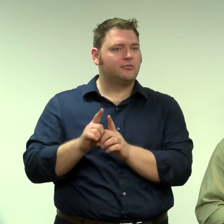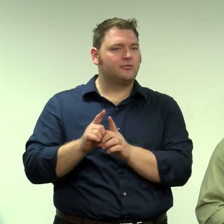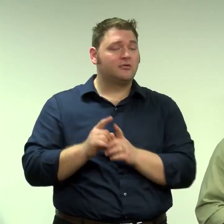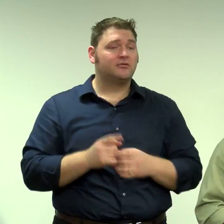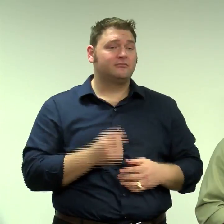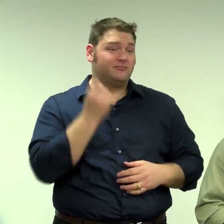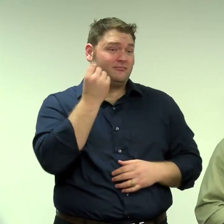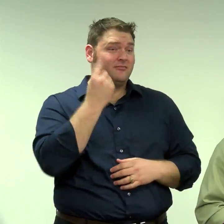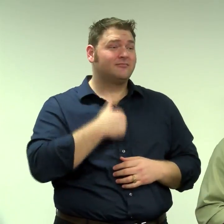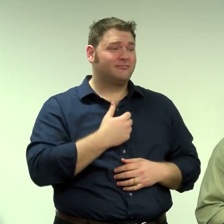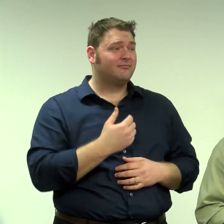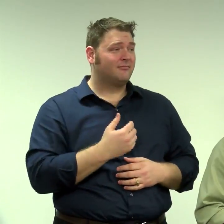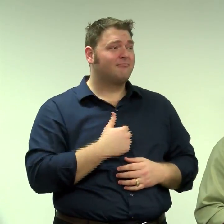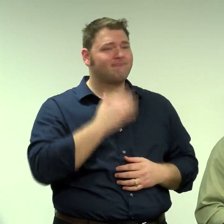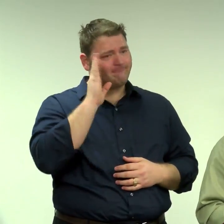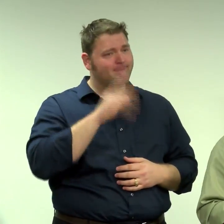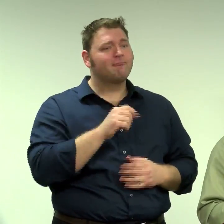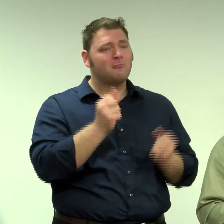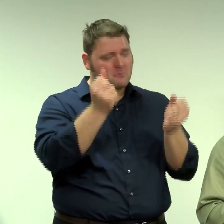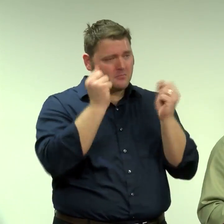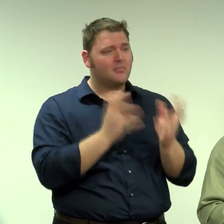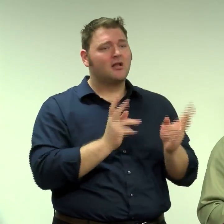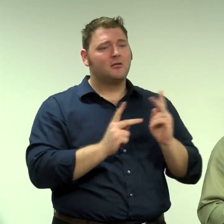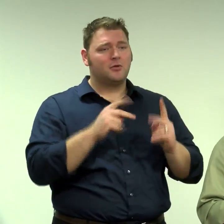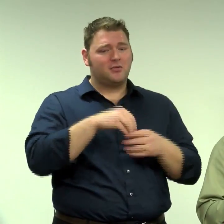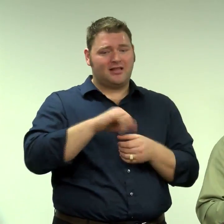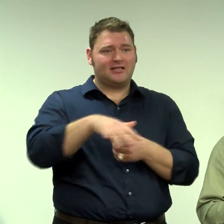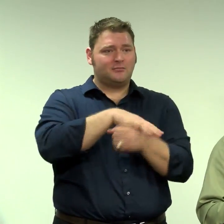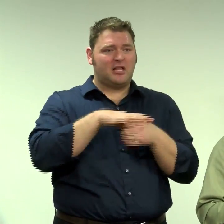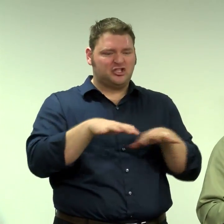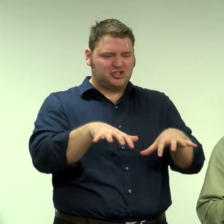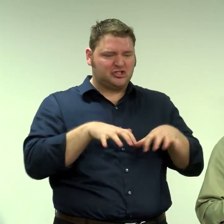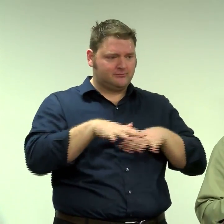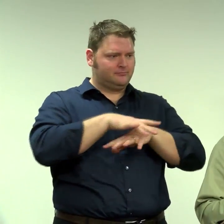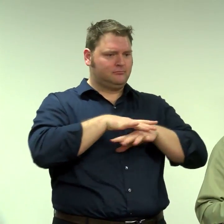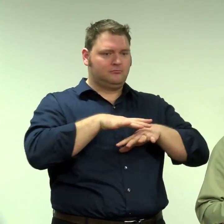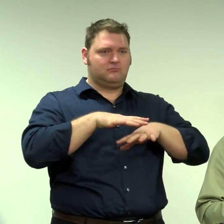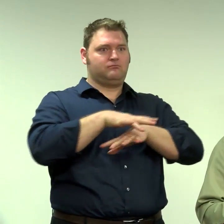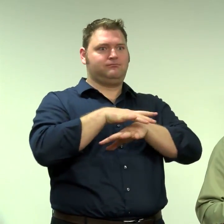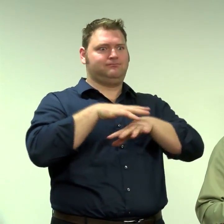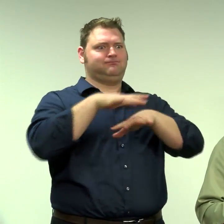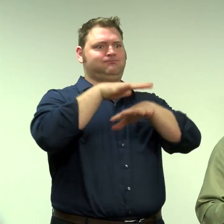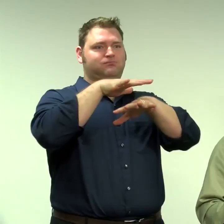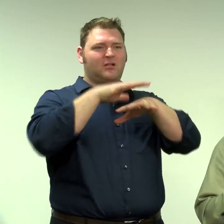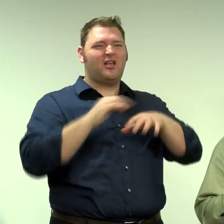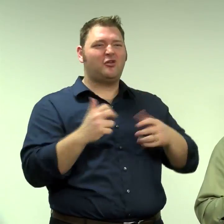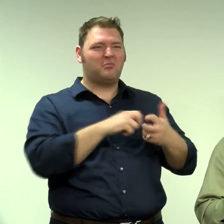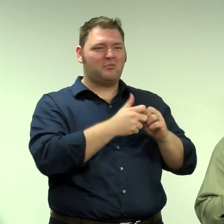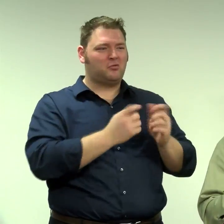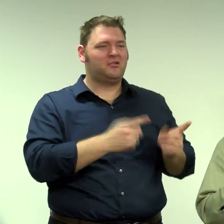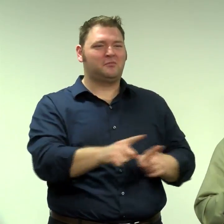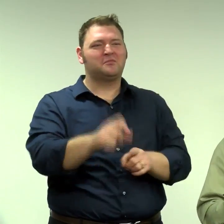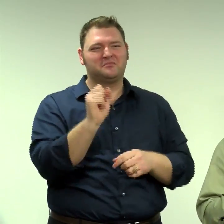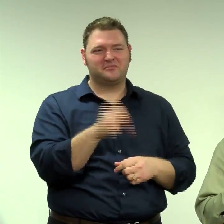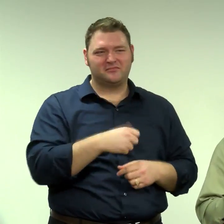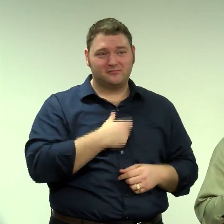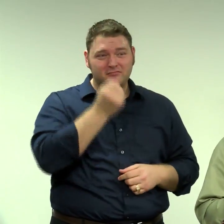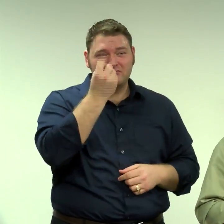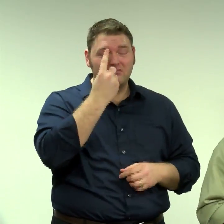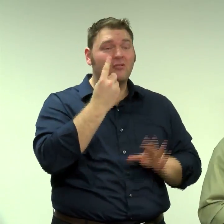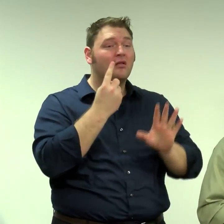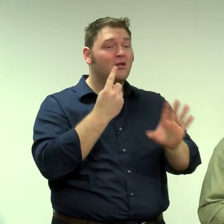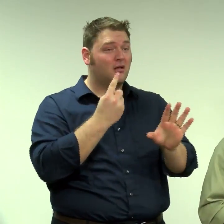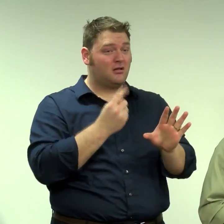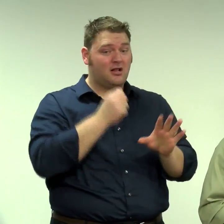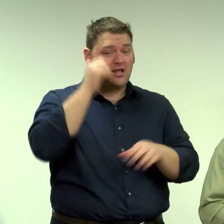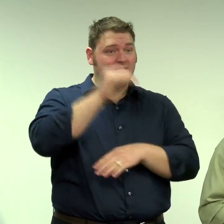certainly understand that if you have too many people in a space too long, it creates additional problems. And but as of